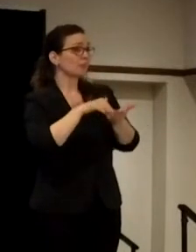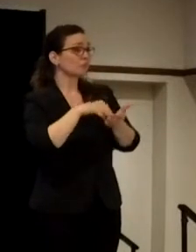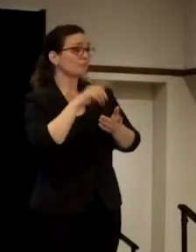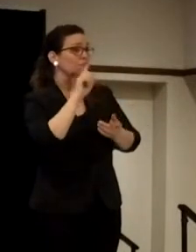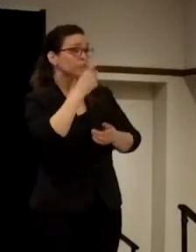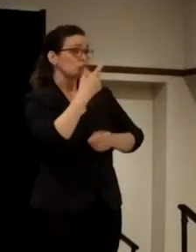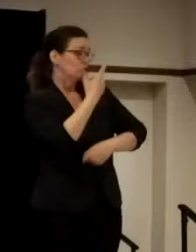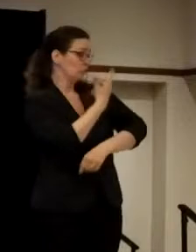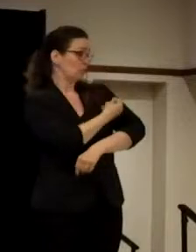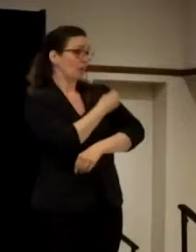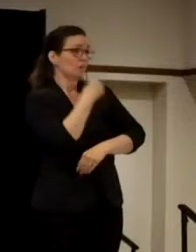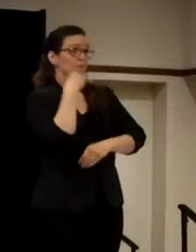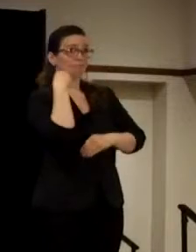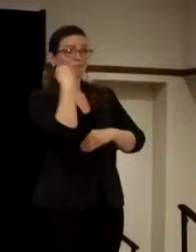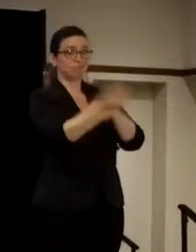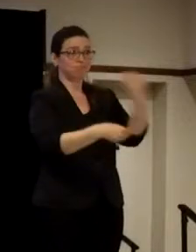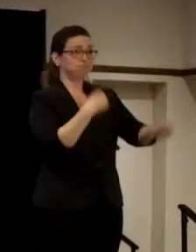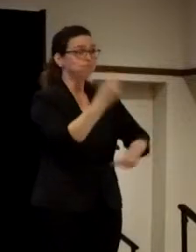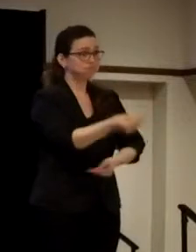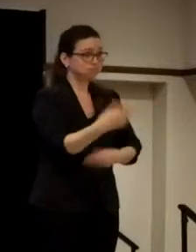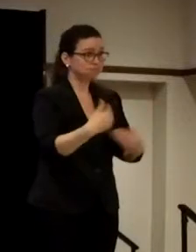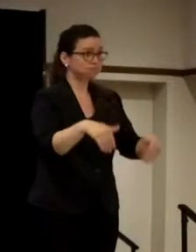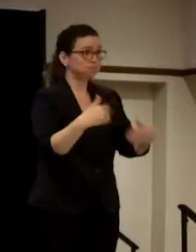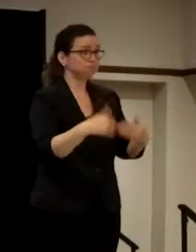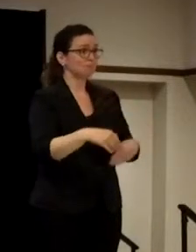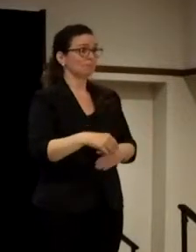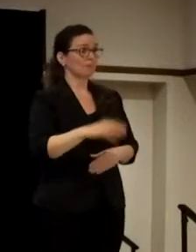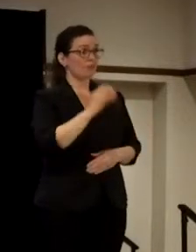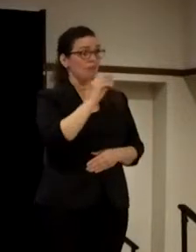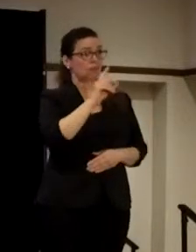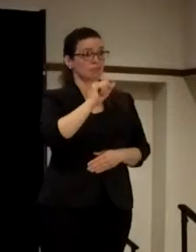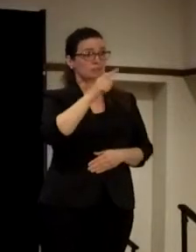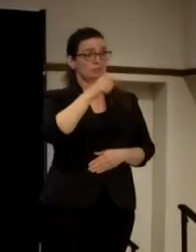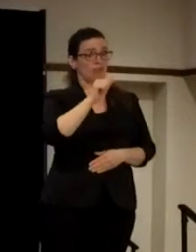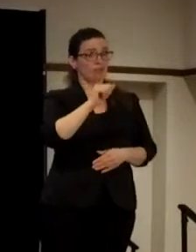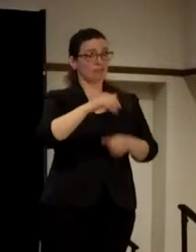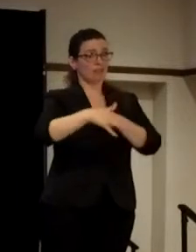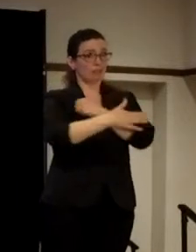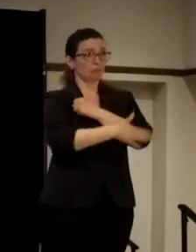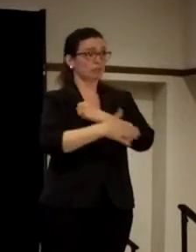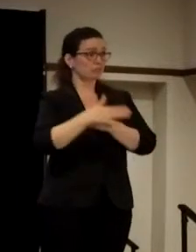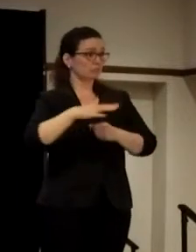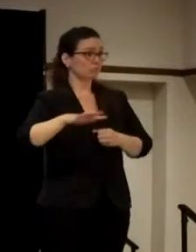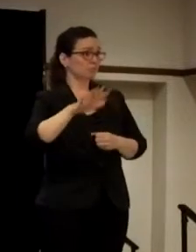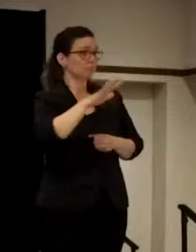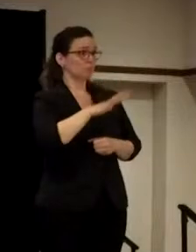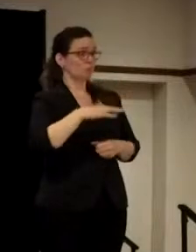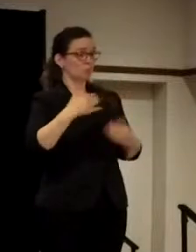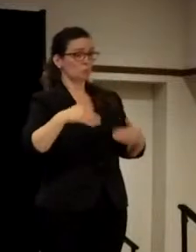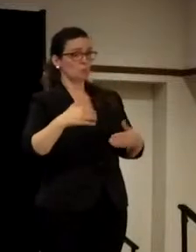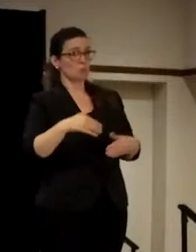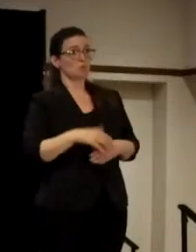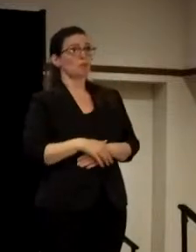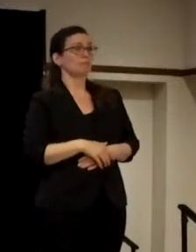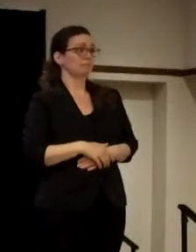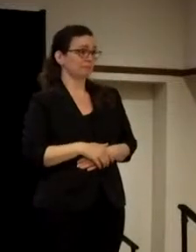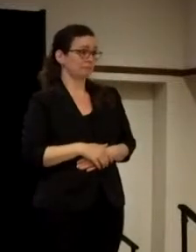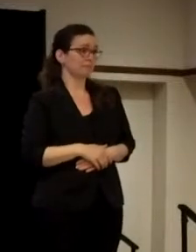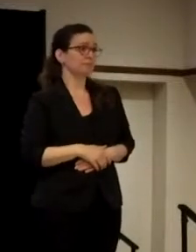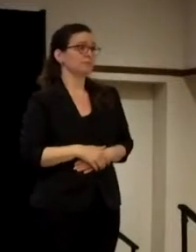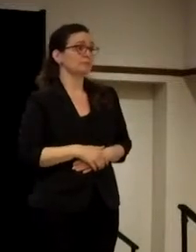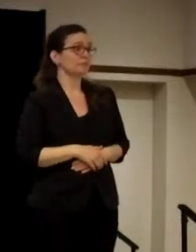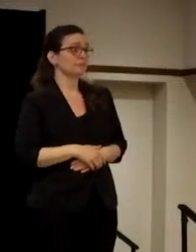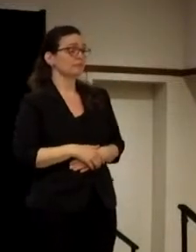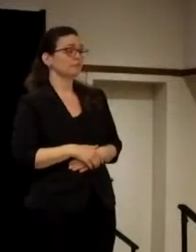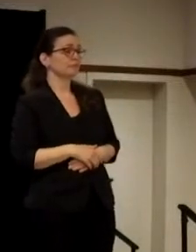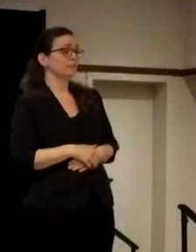about 50% of the adult population, so that's significant. I think, obviously, depending on the epidemiologist you speak